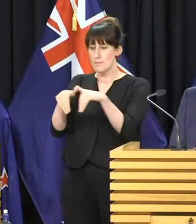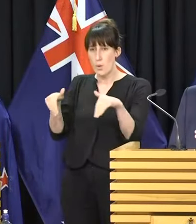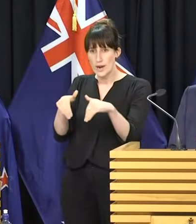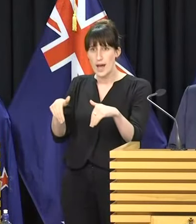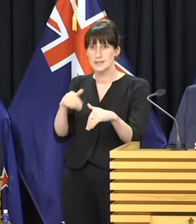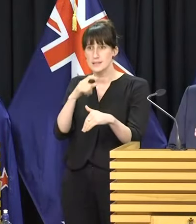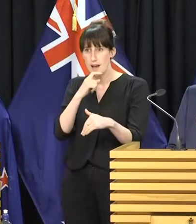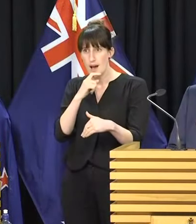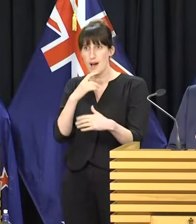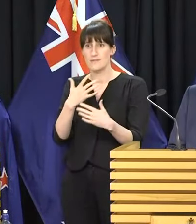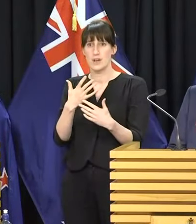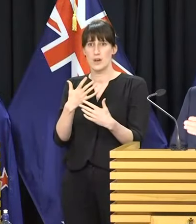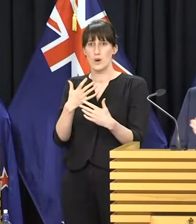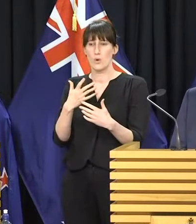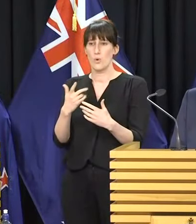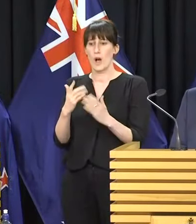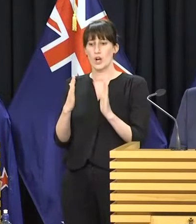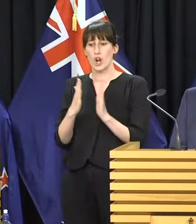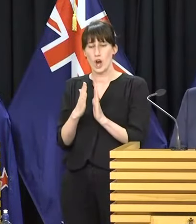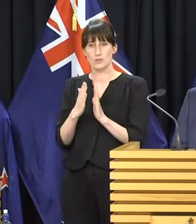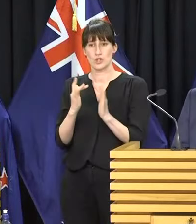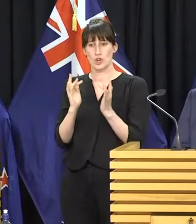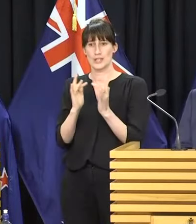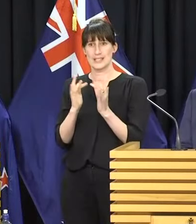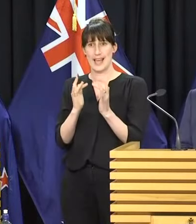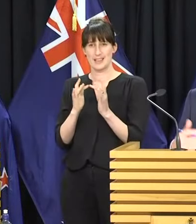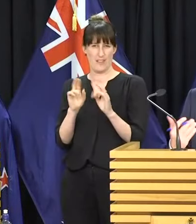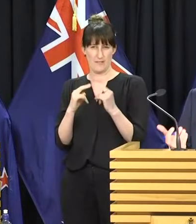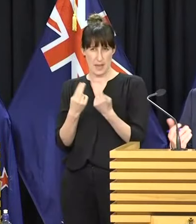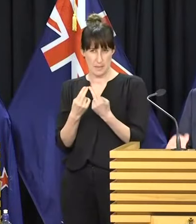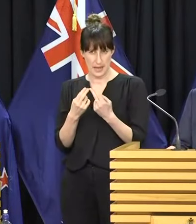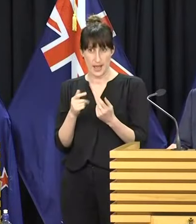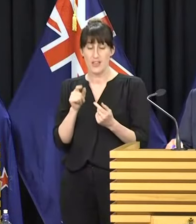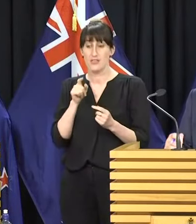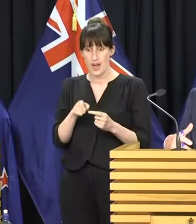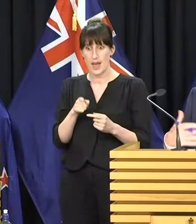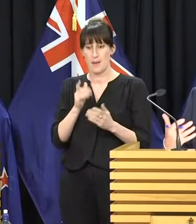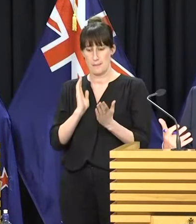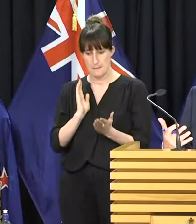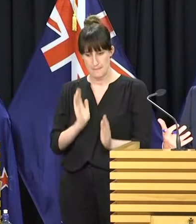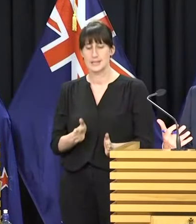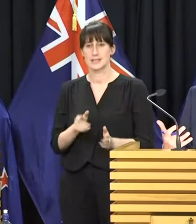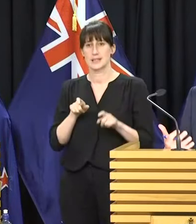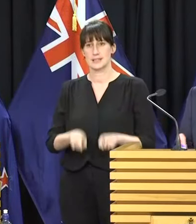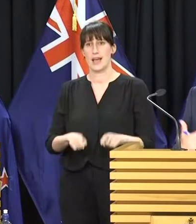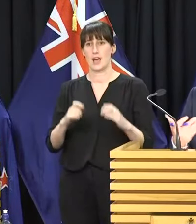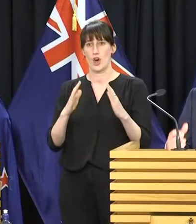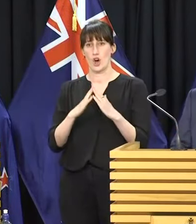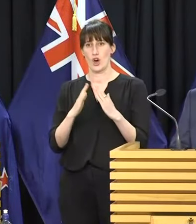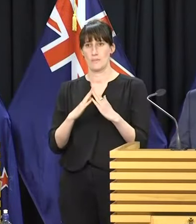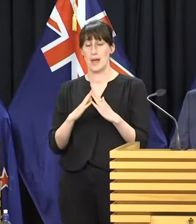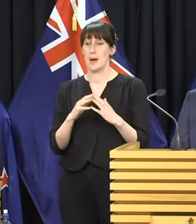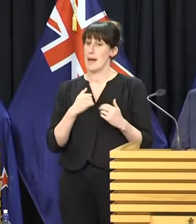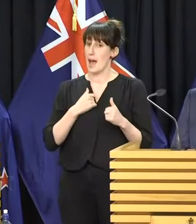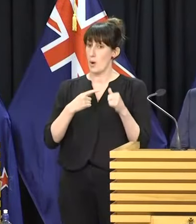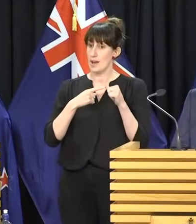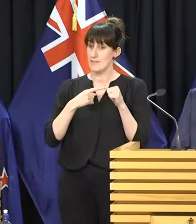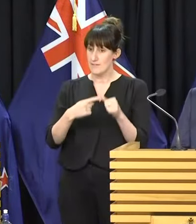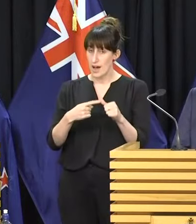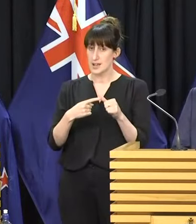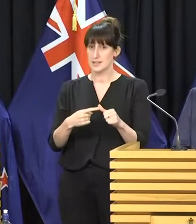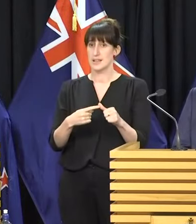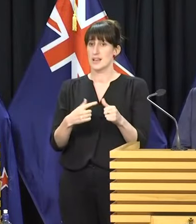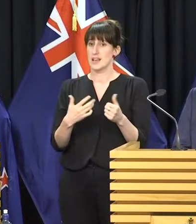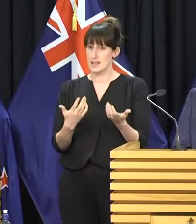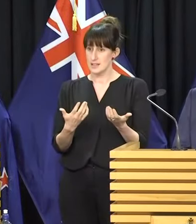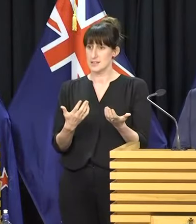I can't comment on the individual circumstances around this person, and it doesn't change the advice at the moment, which is the advice we're giving about what people